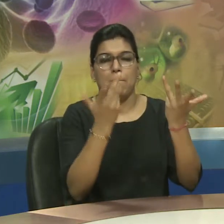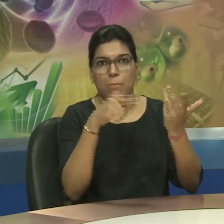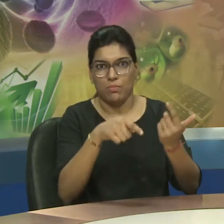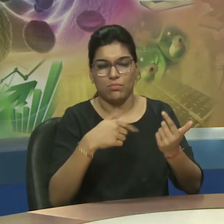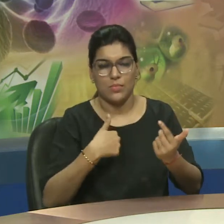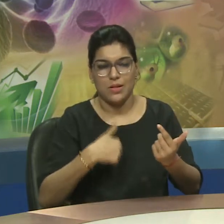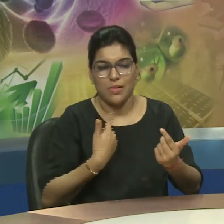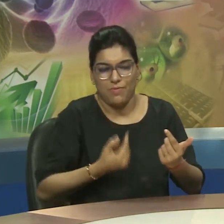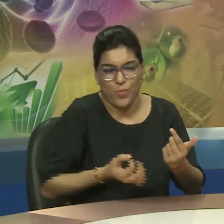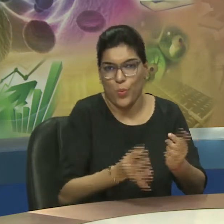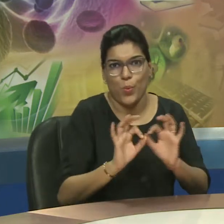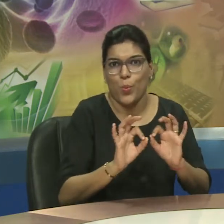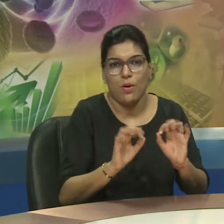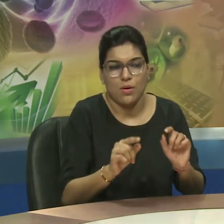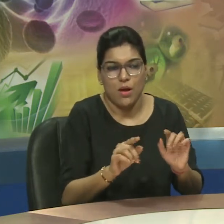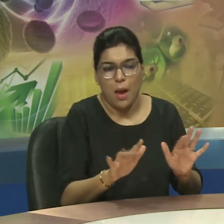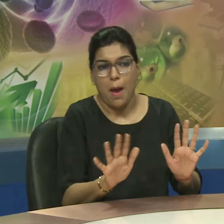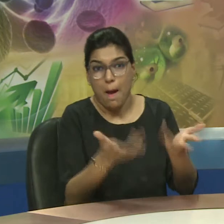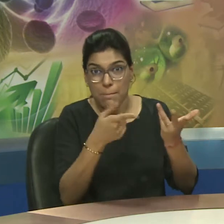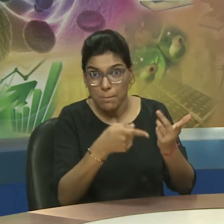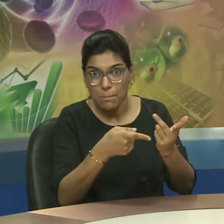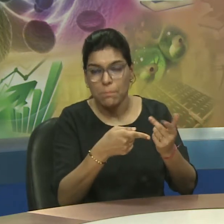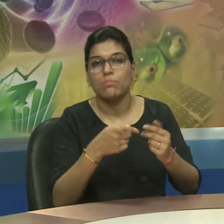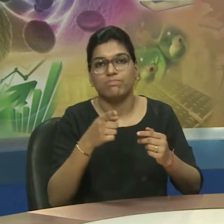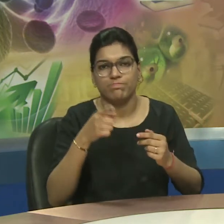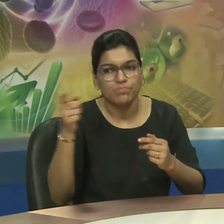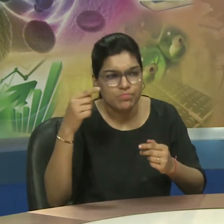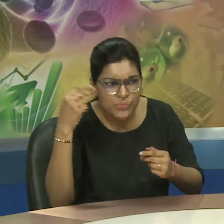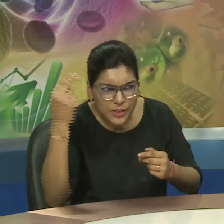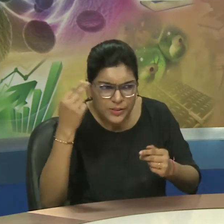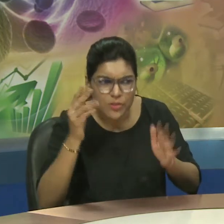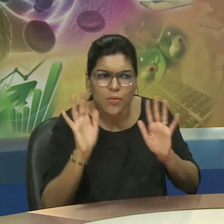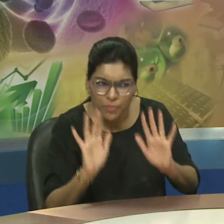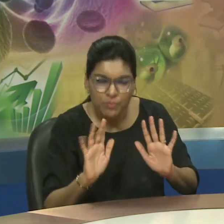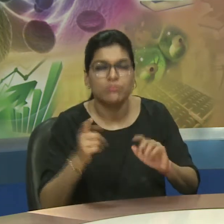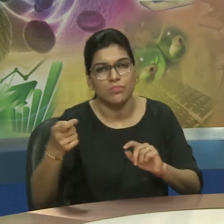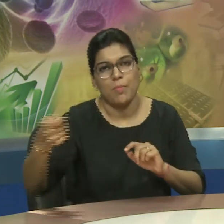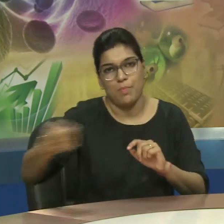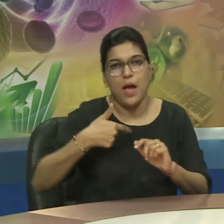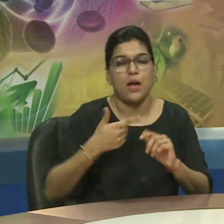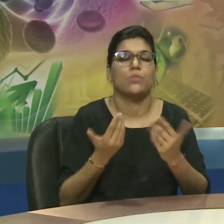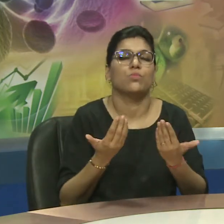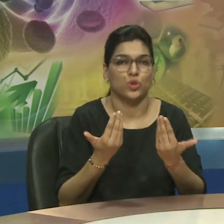applied with the regards to claim is the principle